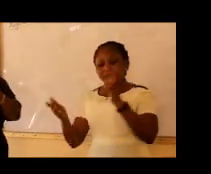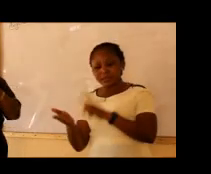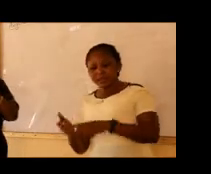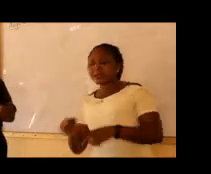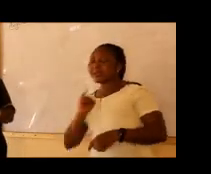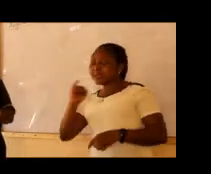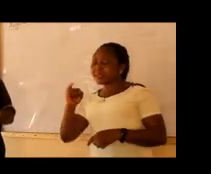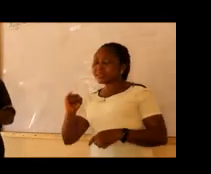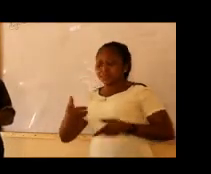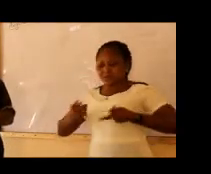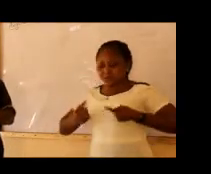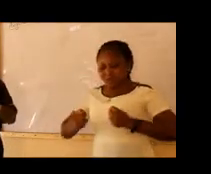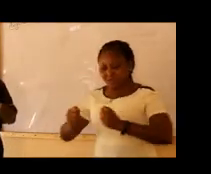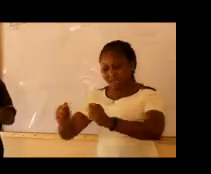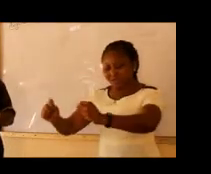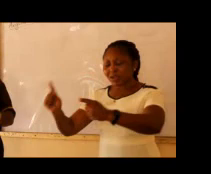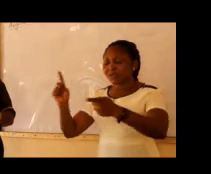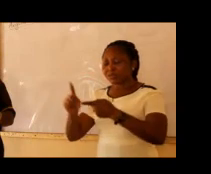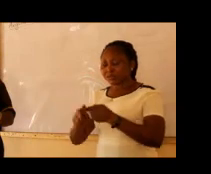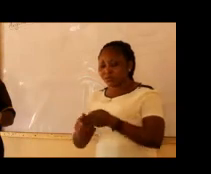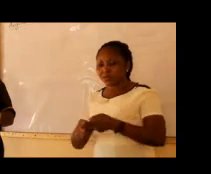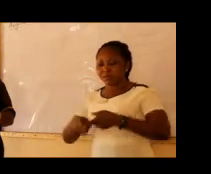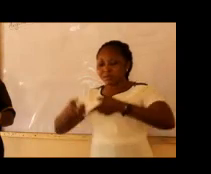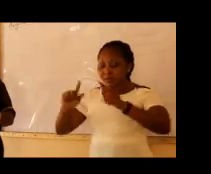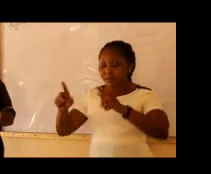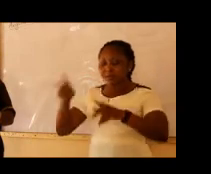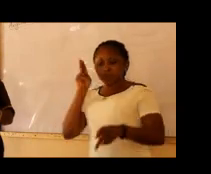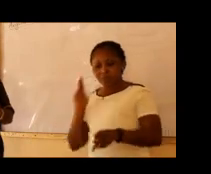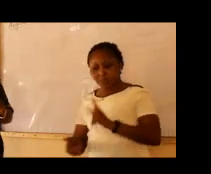convince people or someone